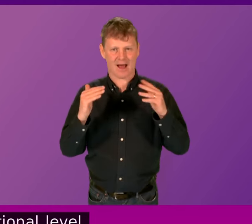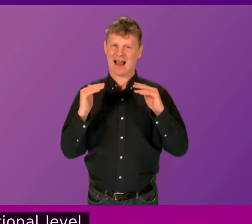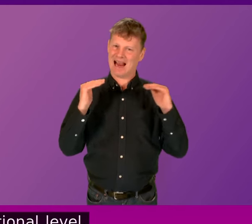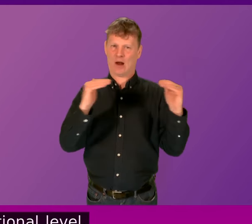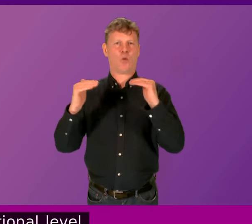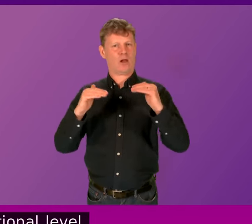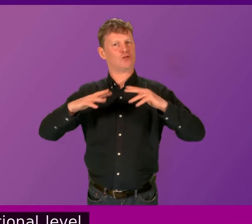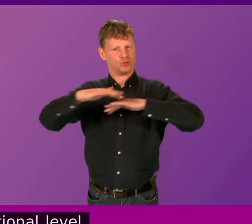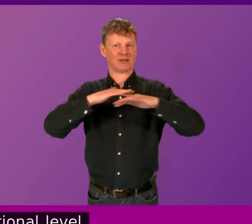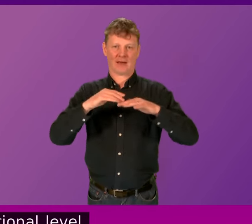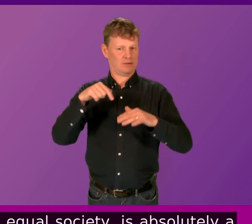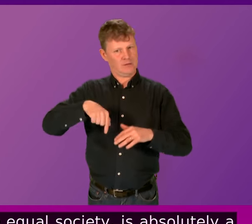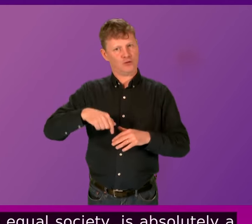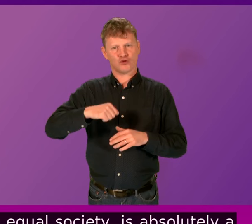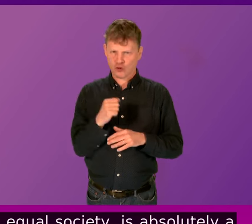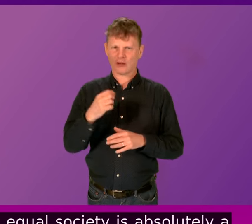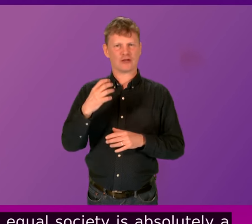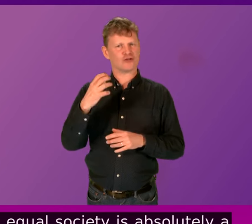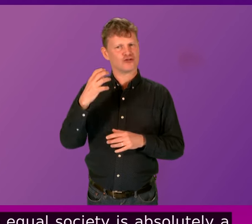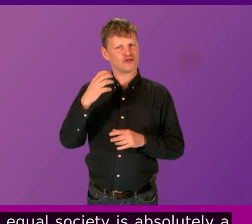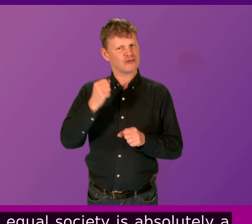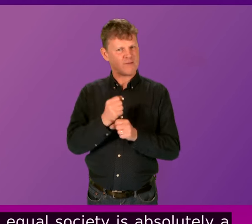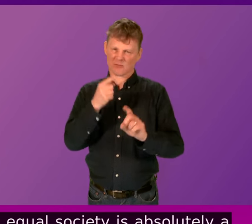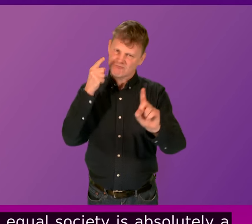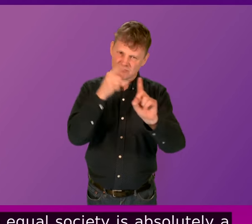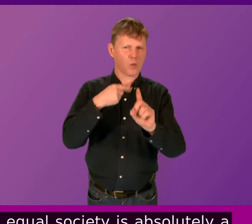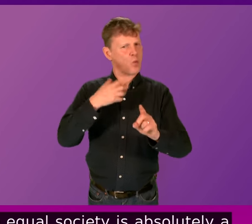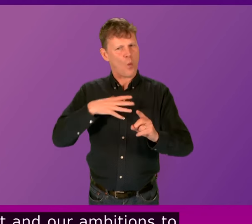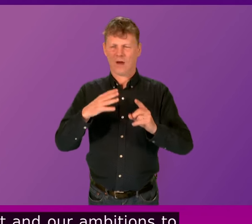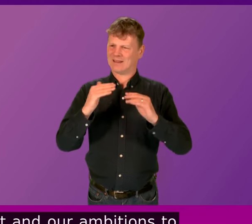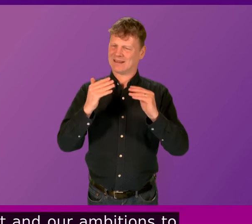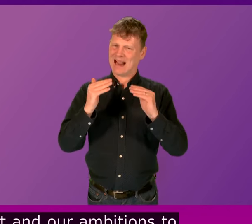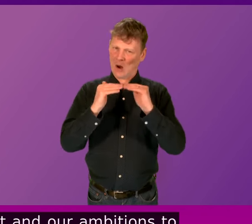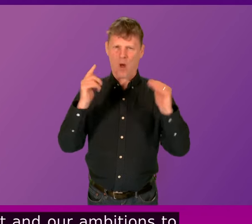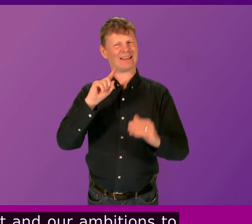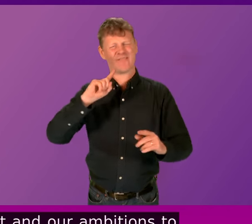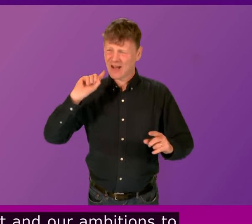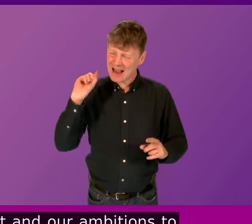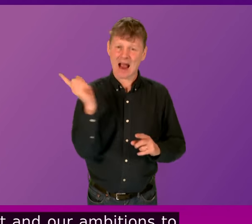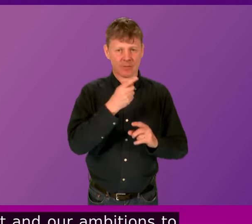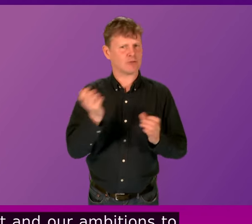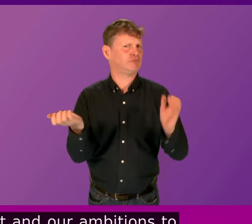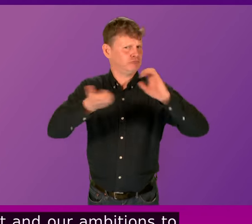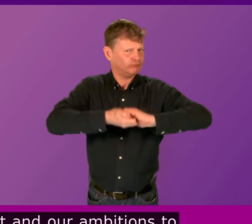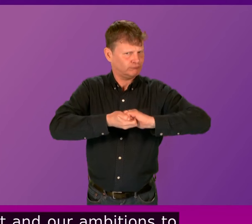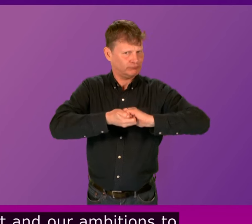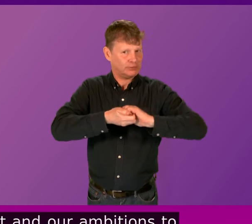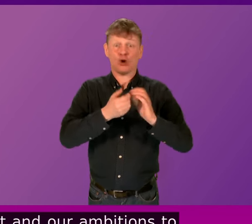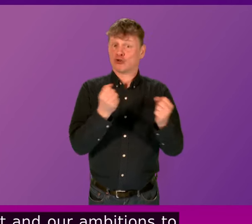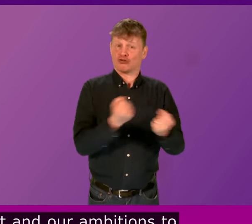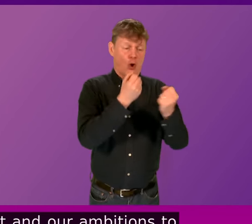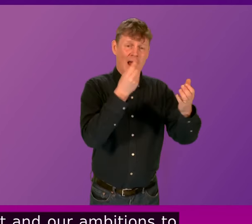this government, and our ambitions to achieve equality for all go hand in hand for our ambitions for a strong